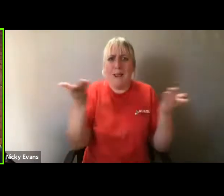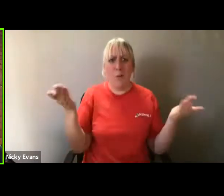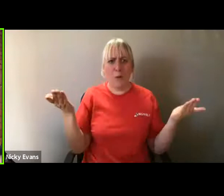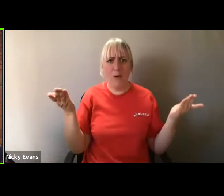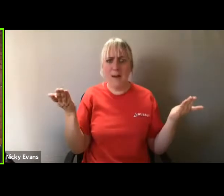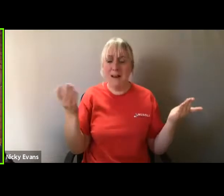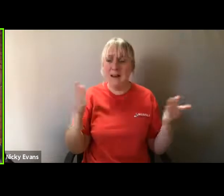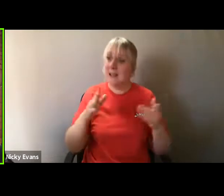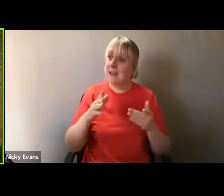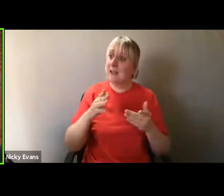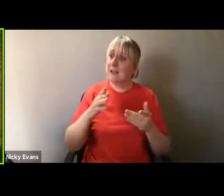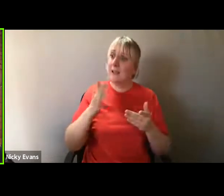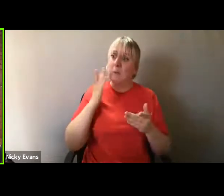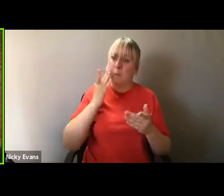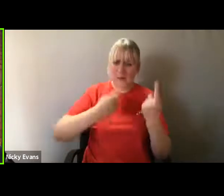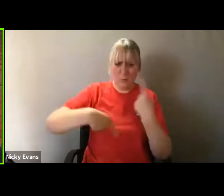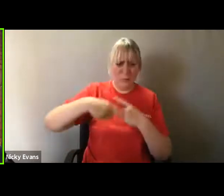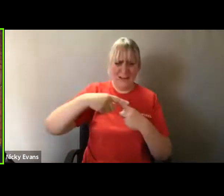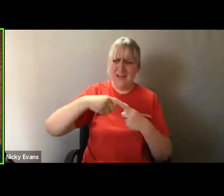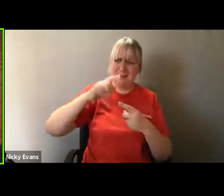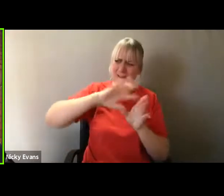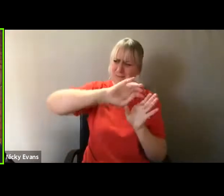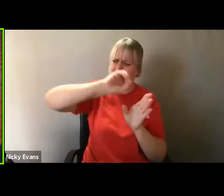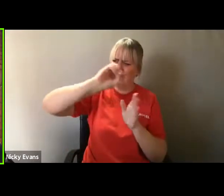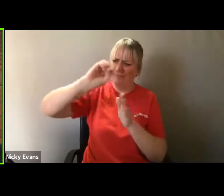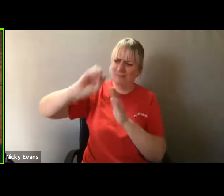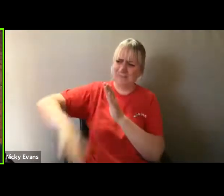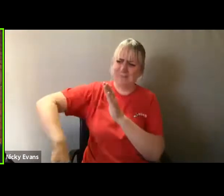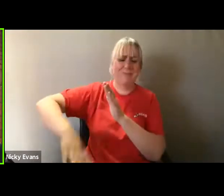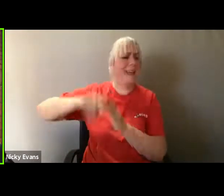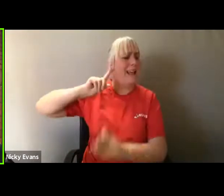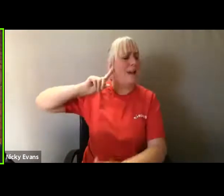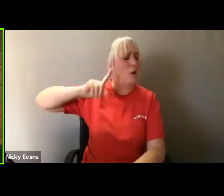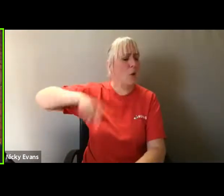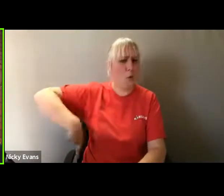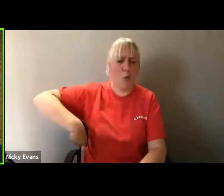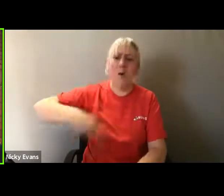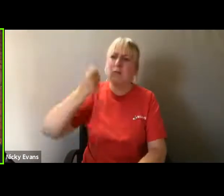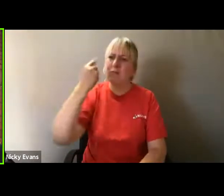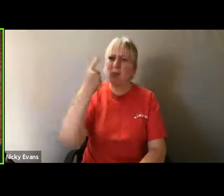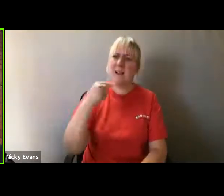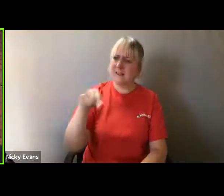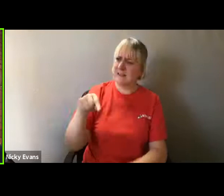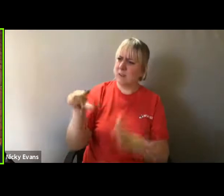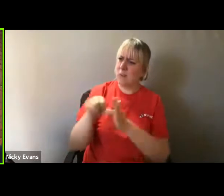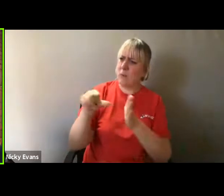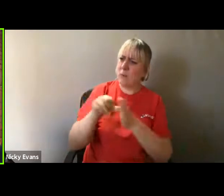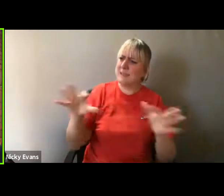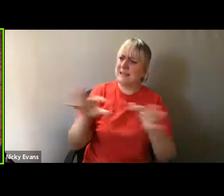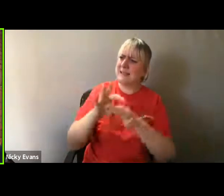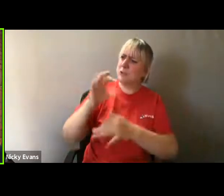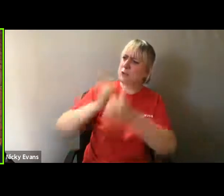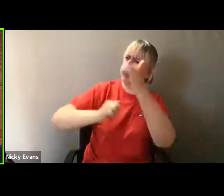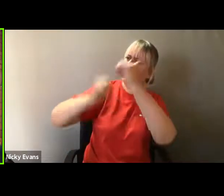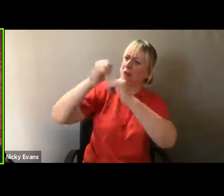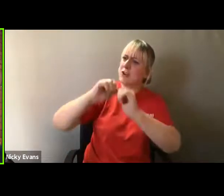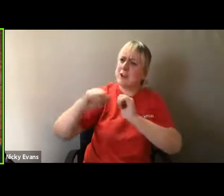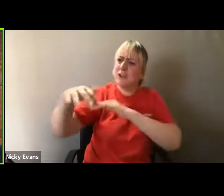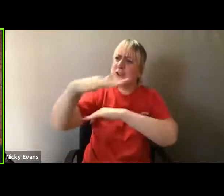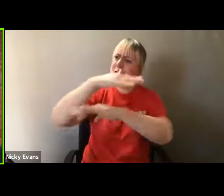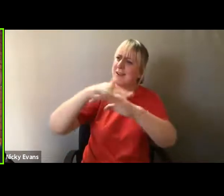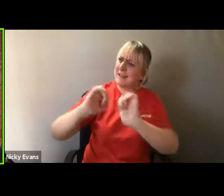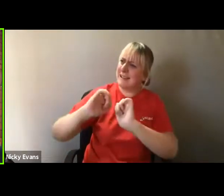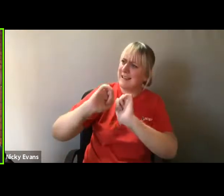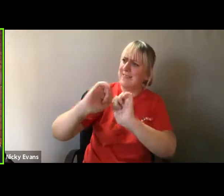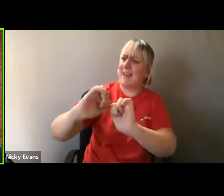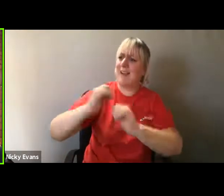disability in relation to structural oppression, the barriers in society, the physical,